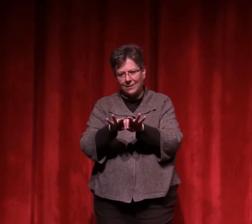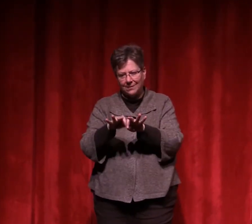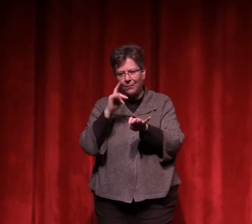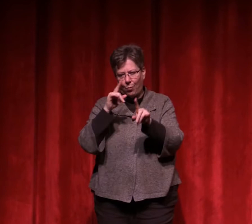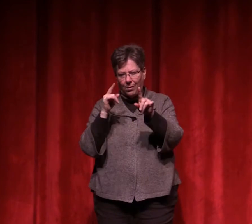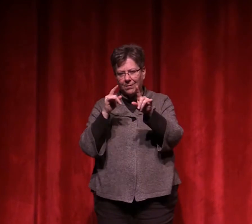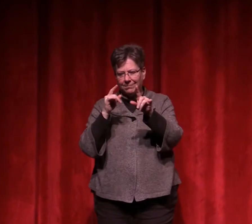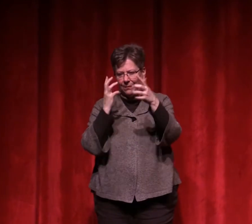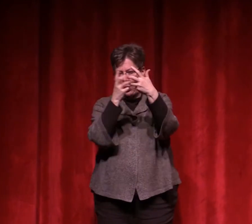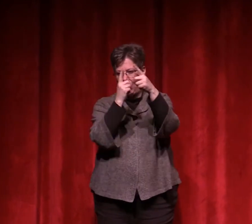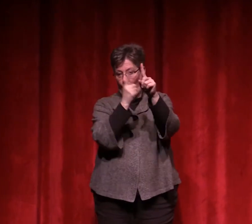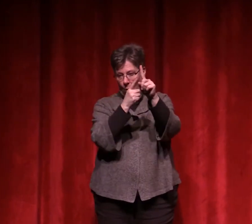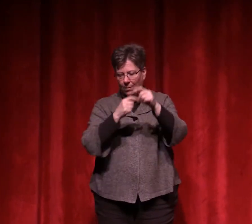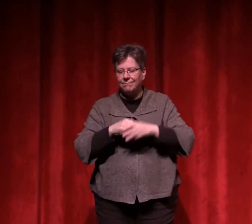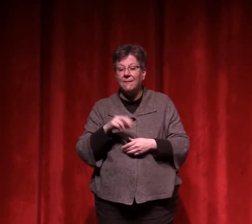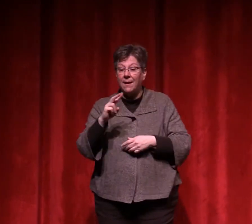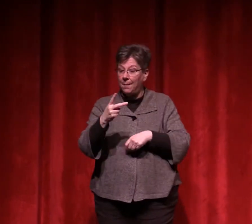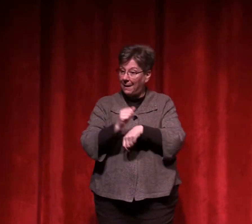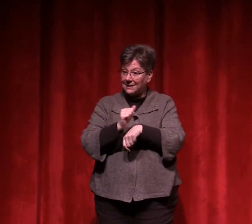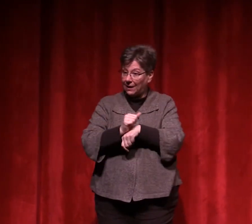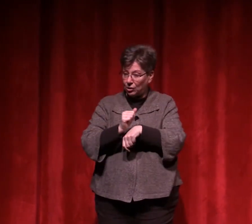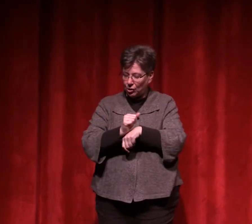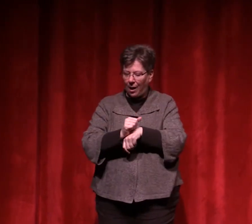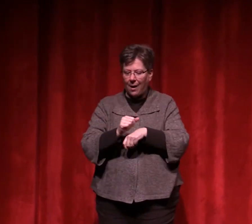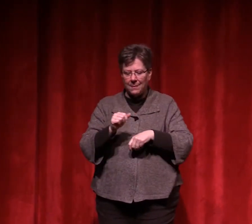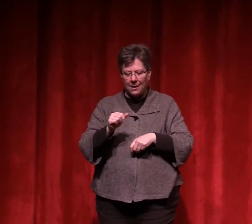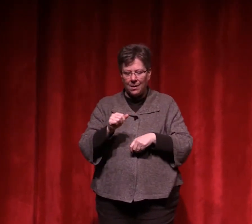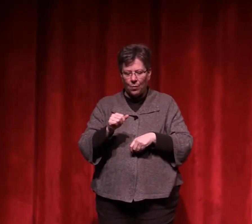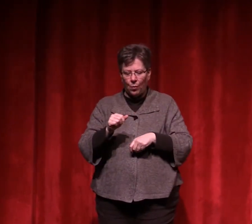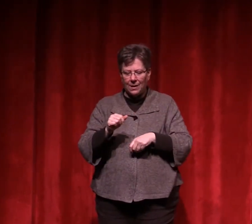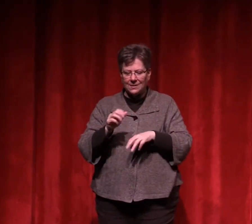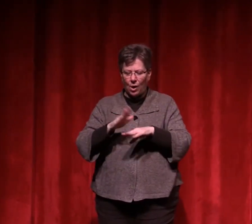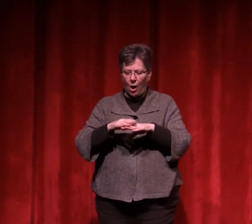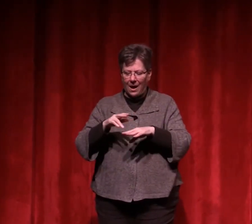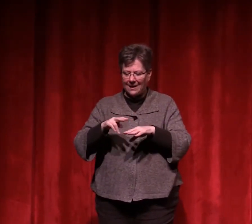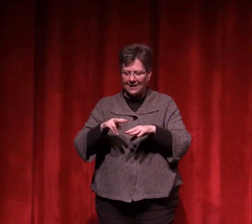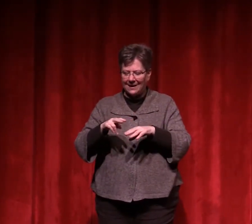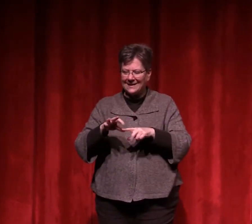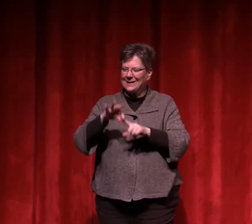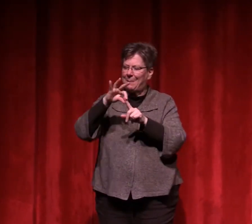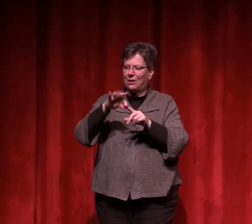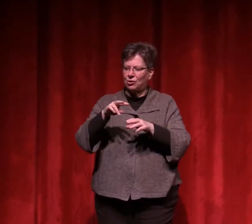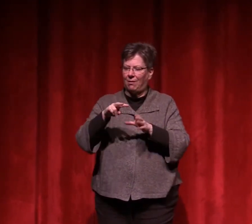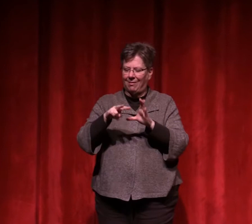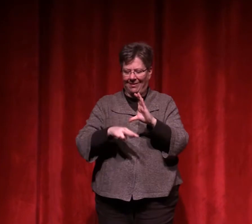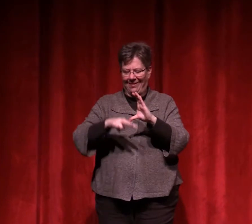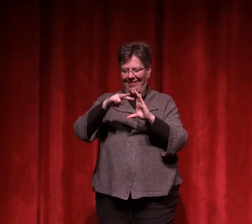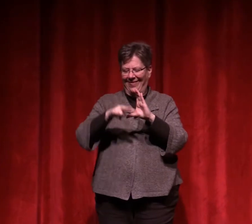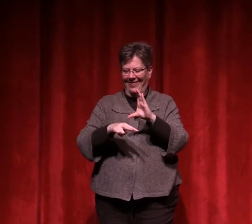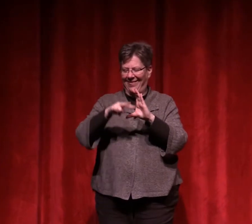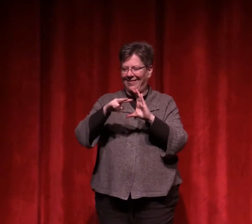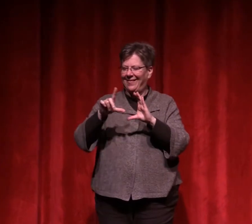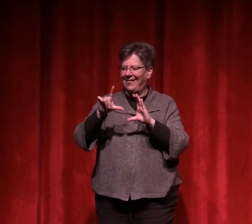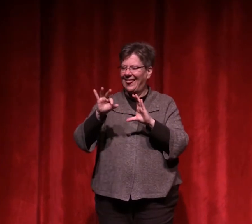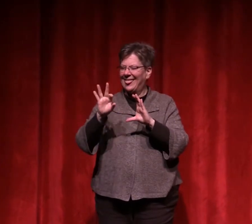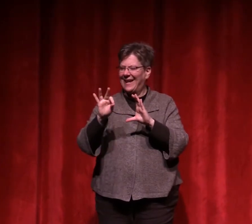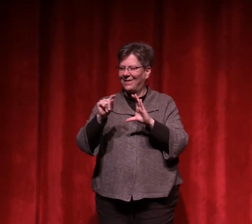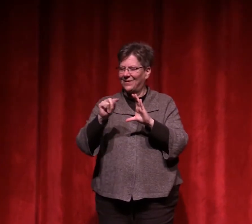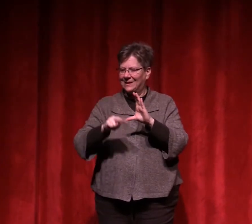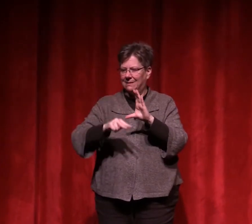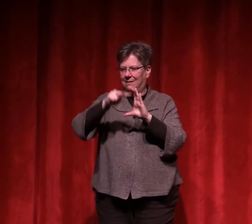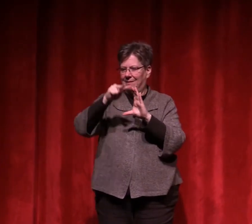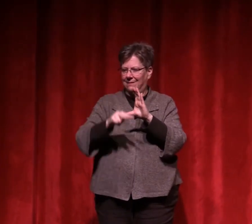second job that I can remember doing was getting onto one of those scissor lifts and going up into the nose of the plane with it in